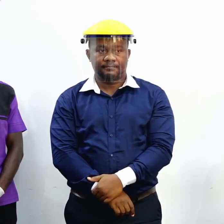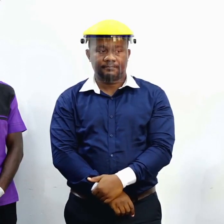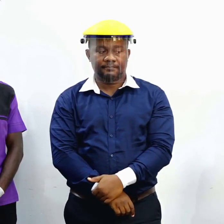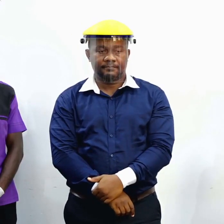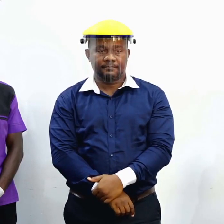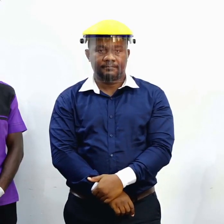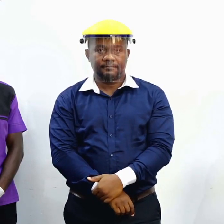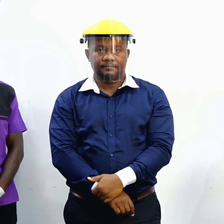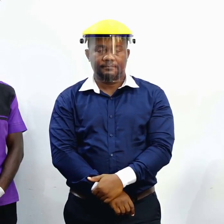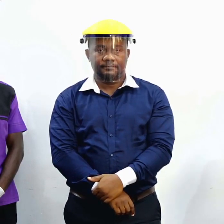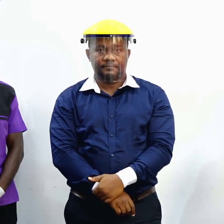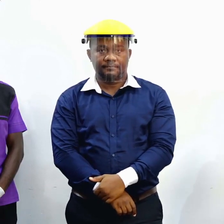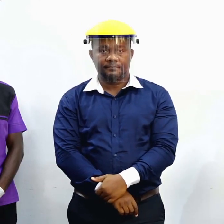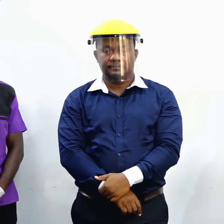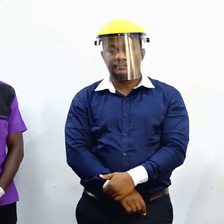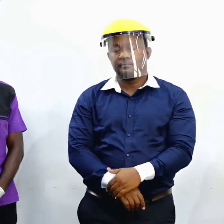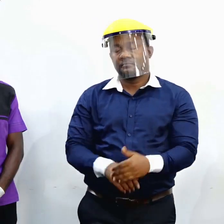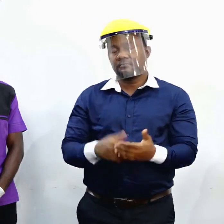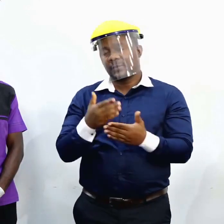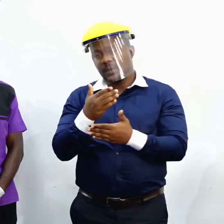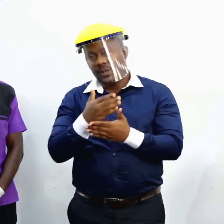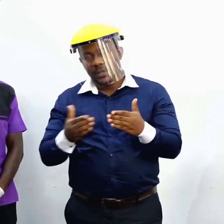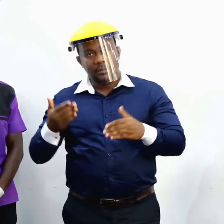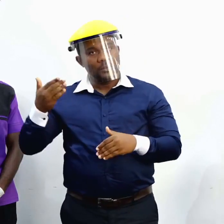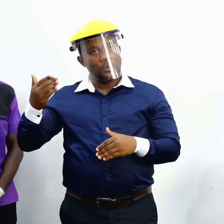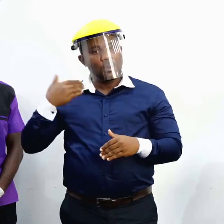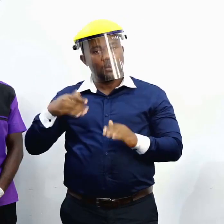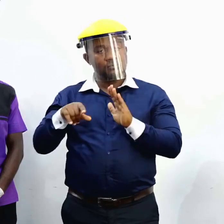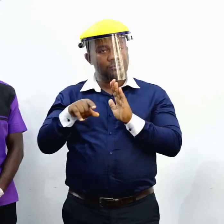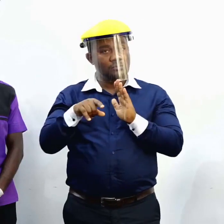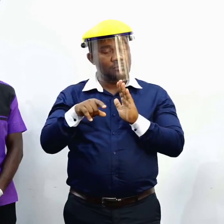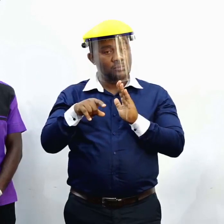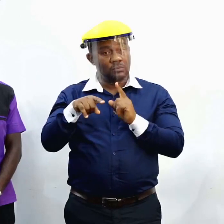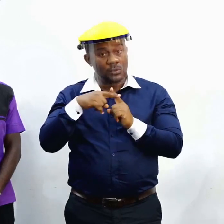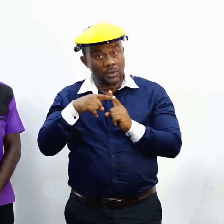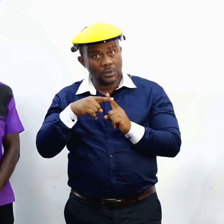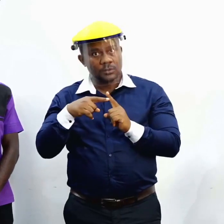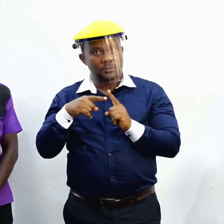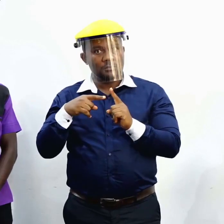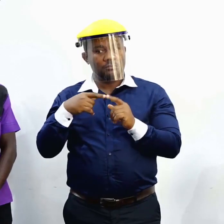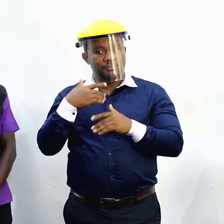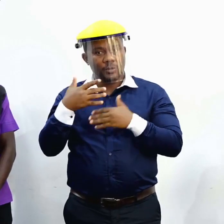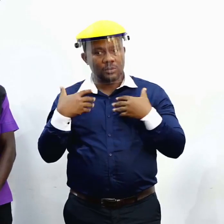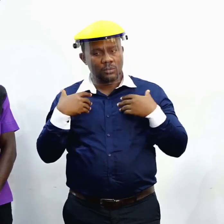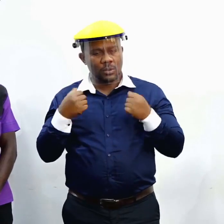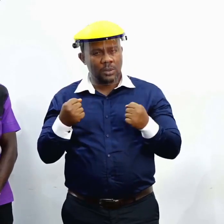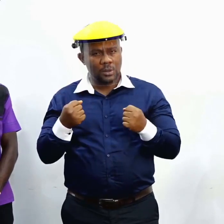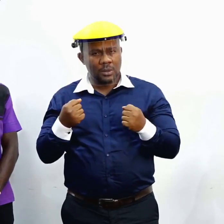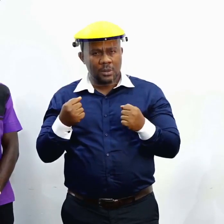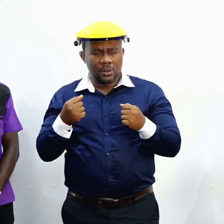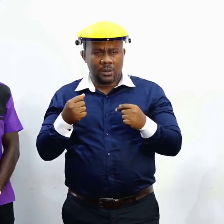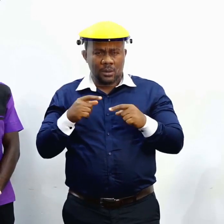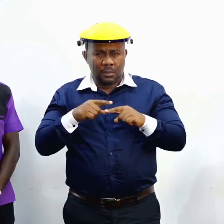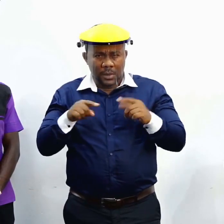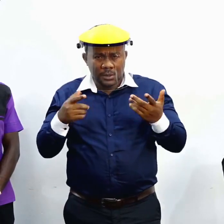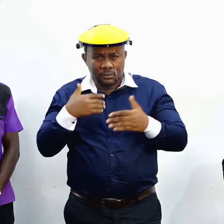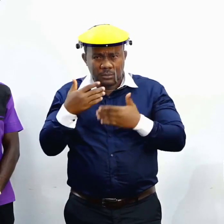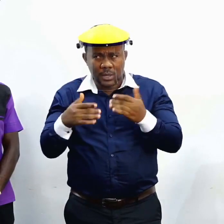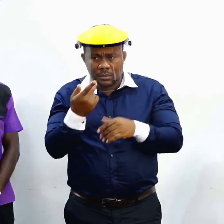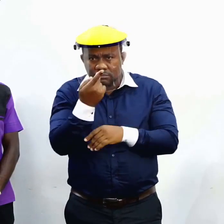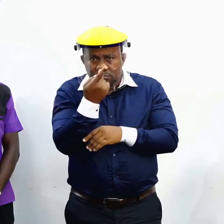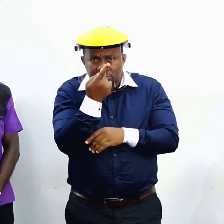people who have recovered from COVID-19 are said to be experiencing erectile dysfunction. And I have